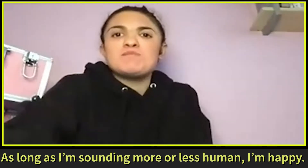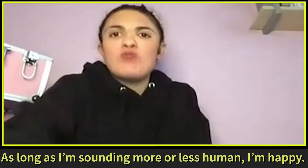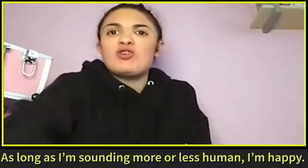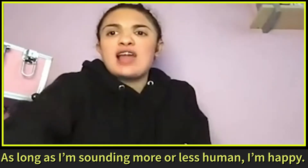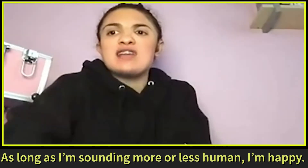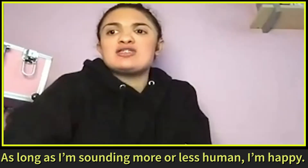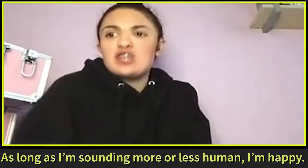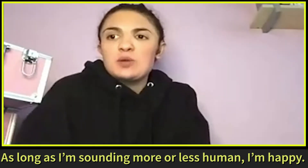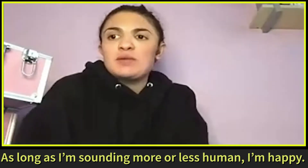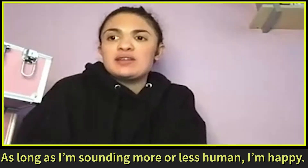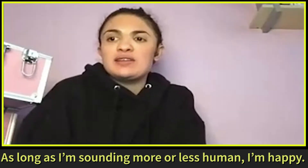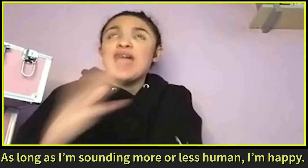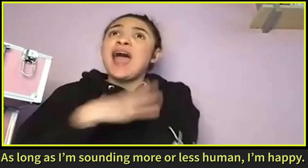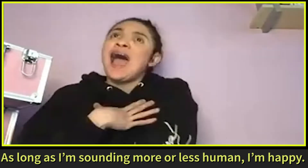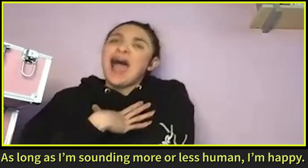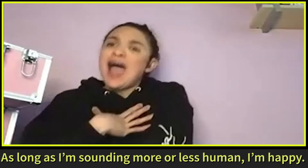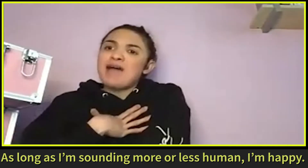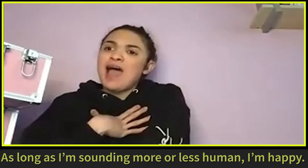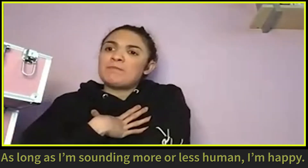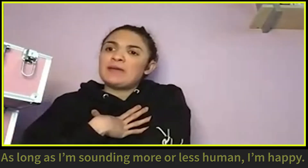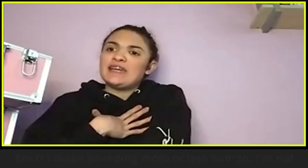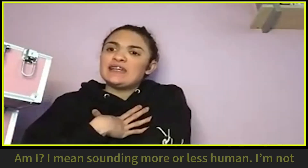or less human, I'm happy.